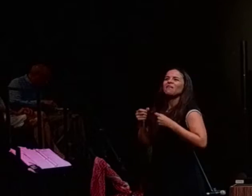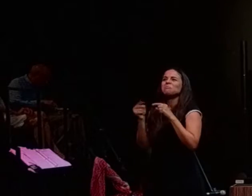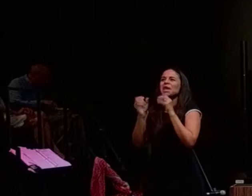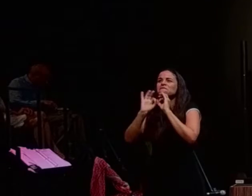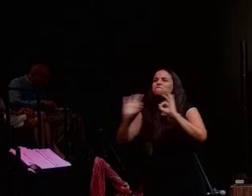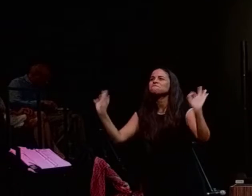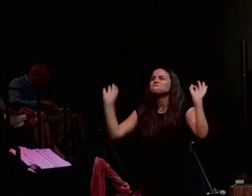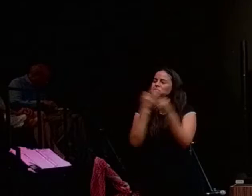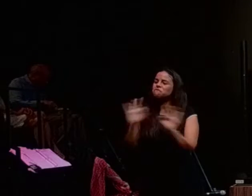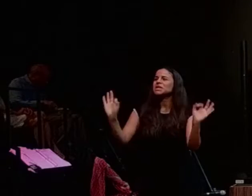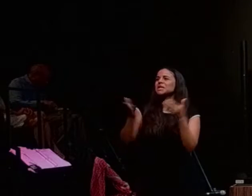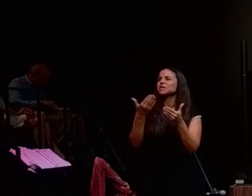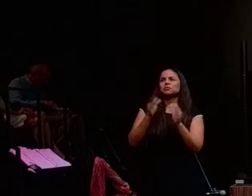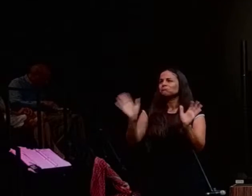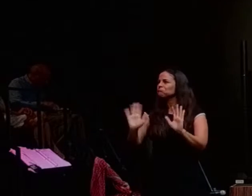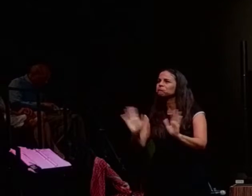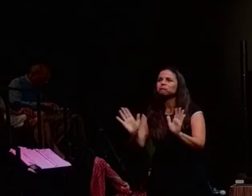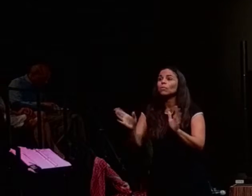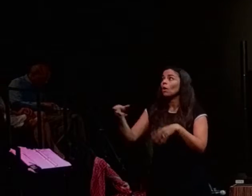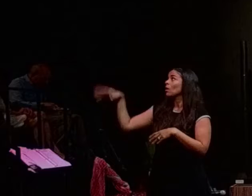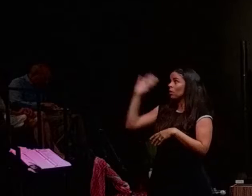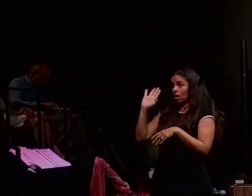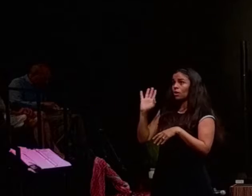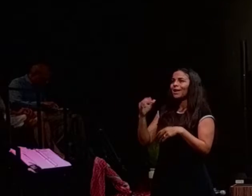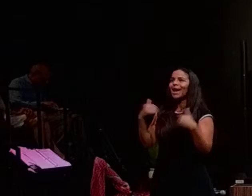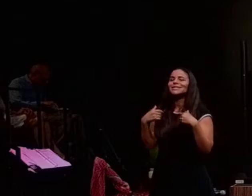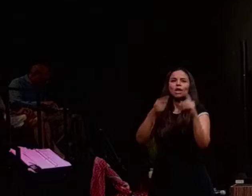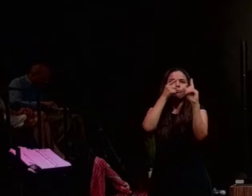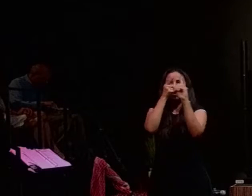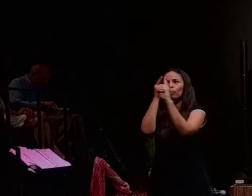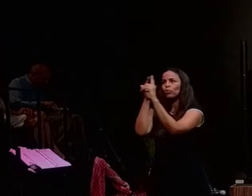easy going, right? The second way that we can look at God is God has a purpose for everybody.